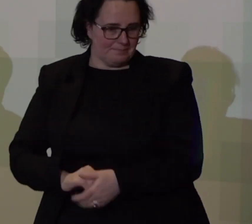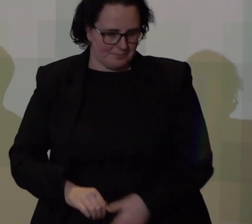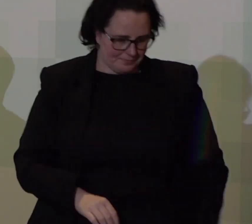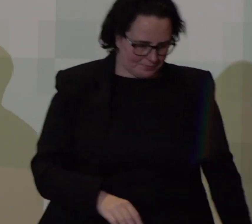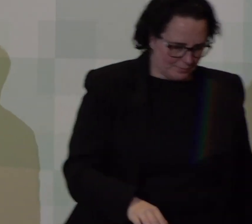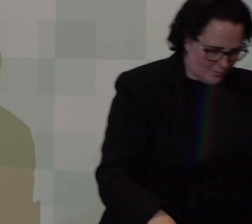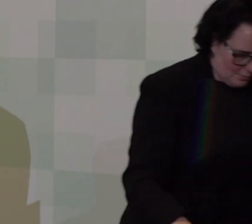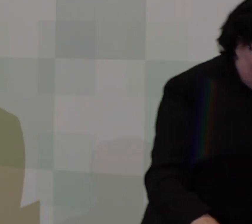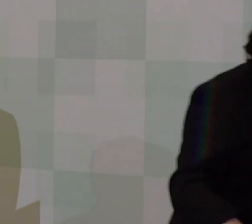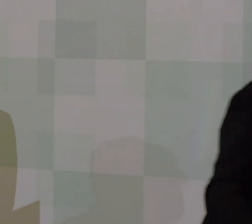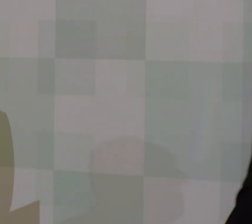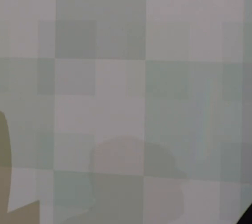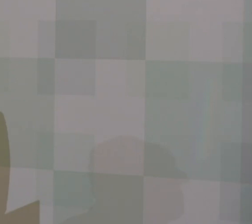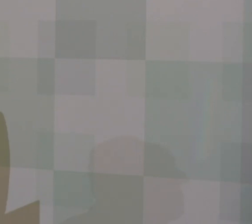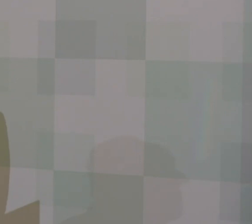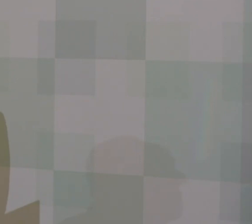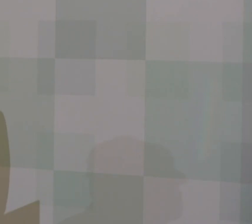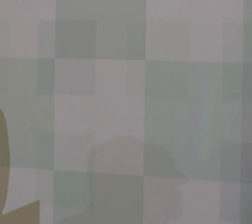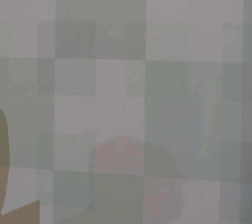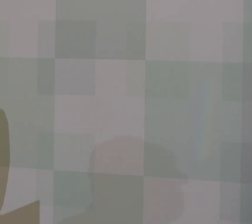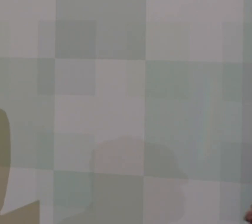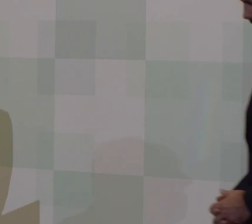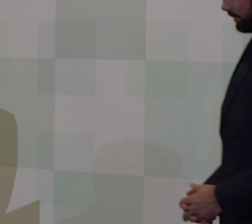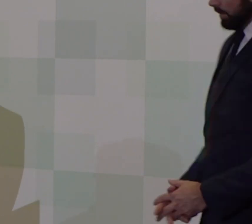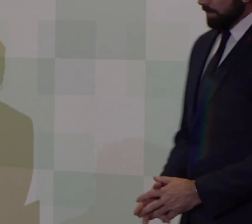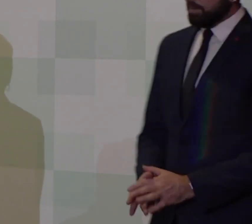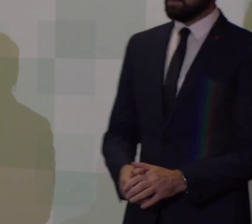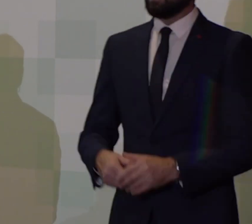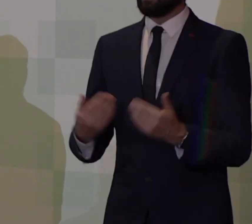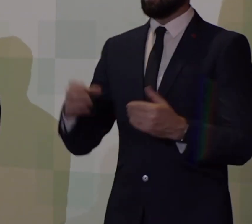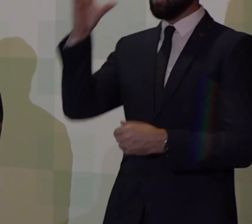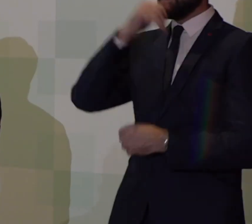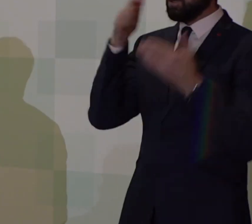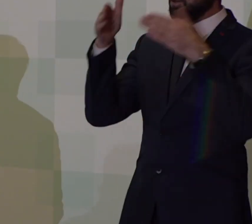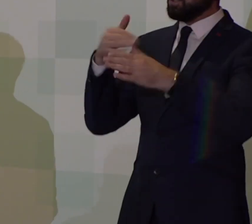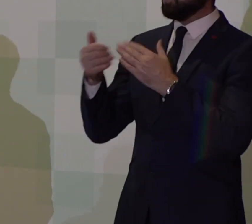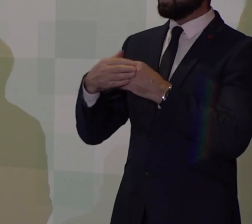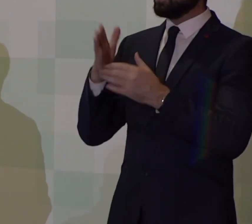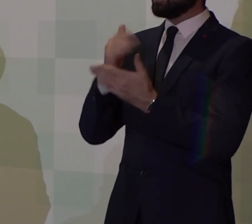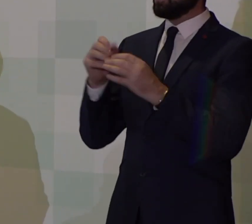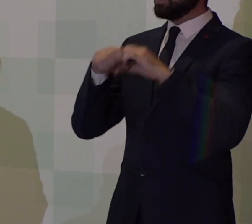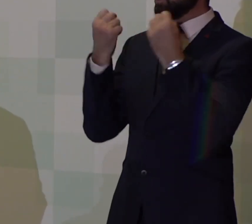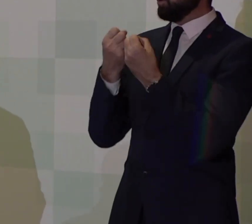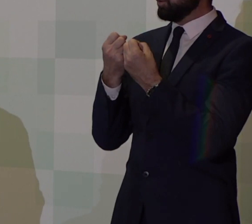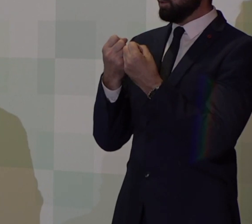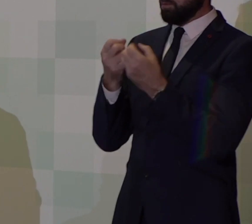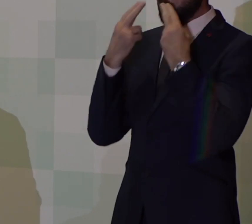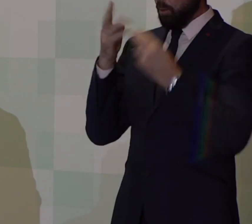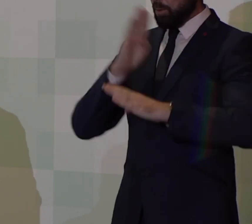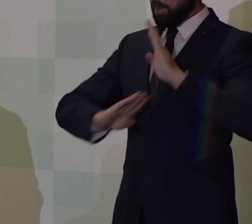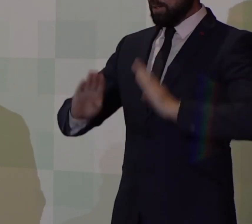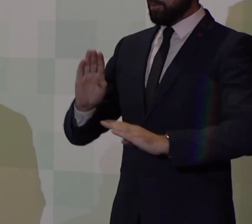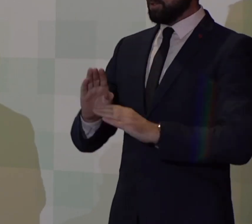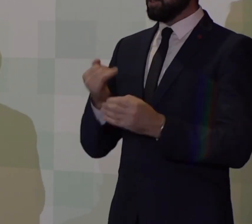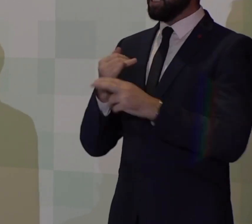I want to look at gender norms and stereotyping in the family. Families don't exist in